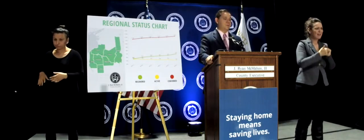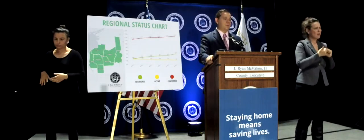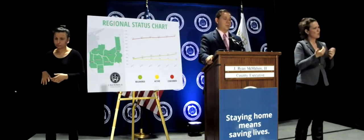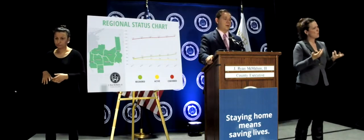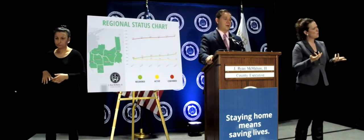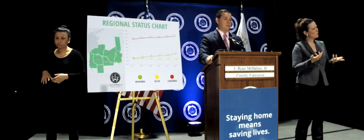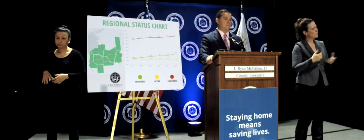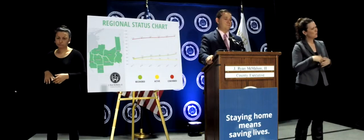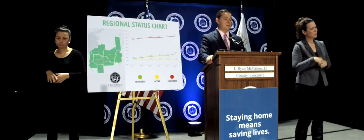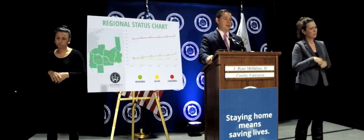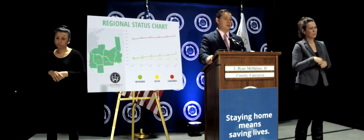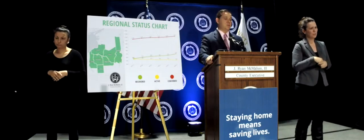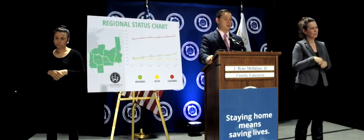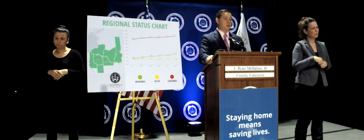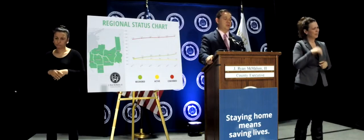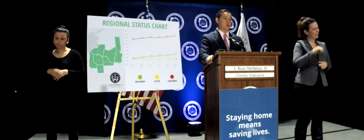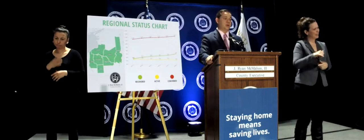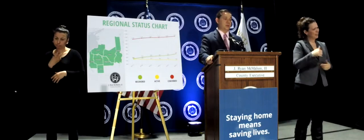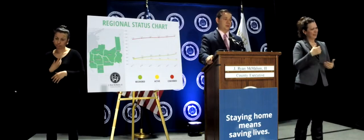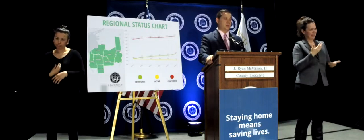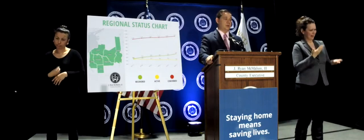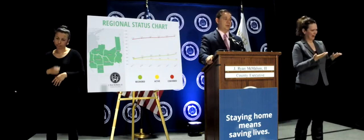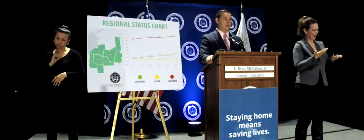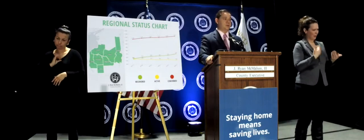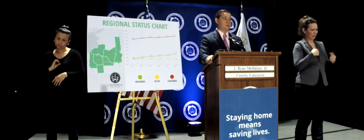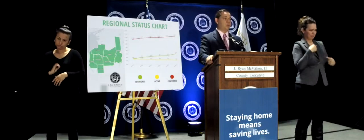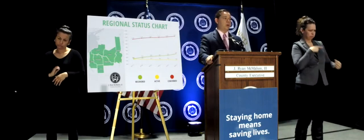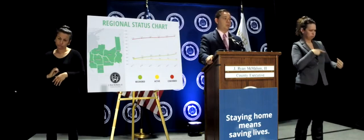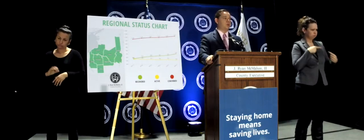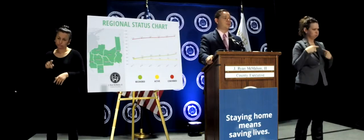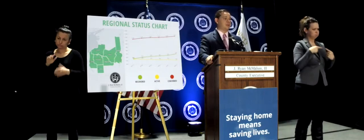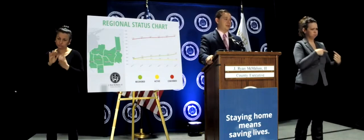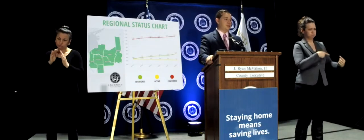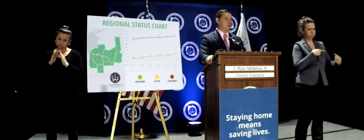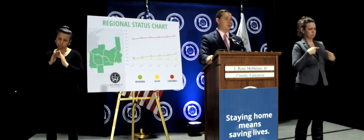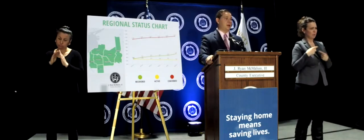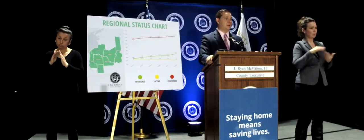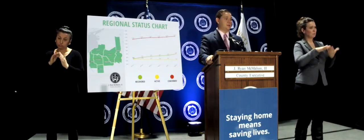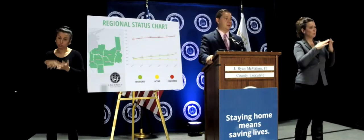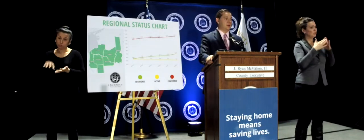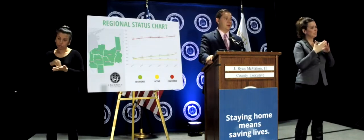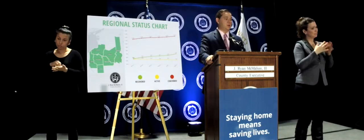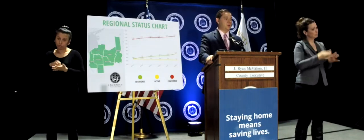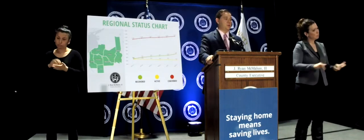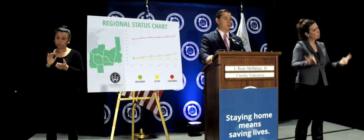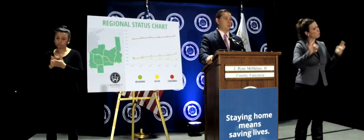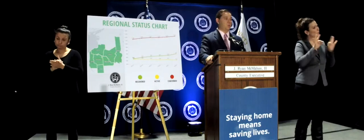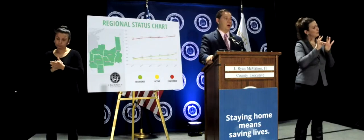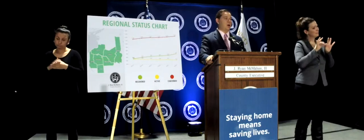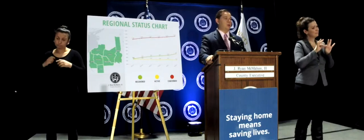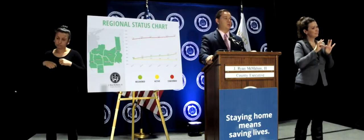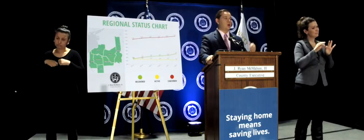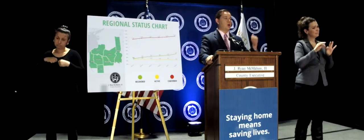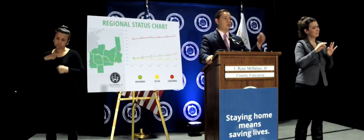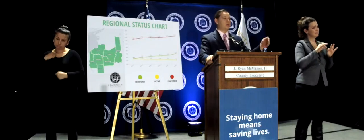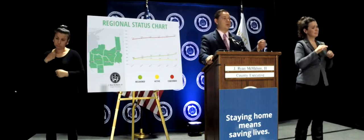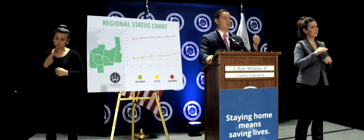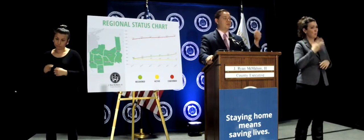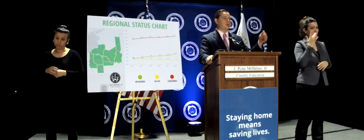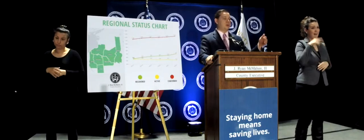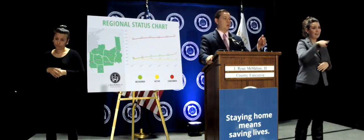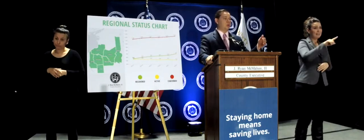of that community is grieving. He was an important person in that senior class. He was a